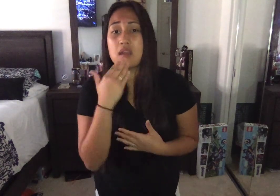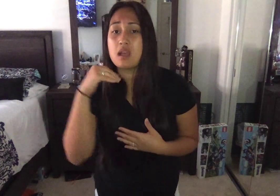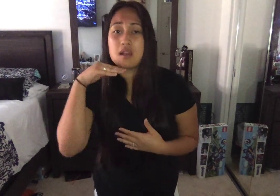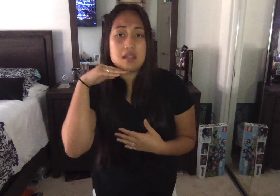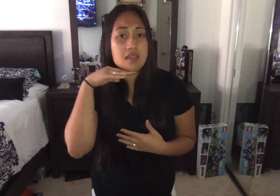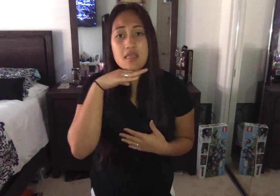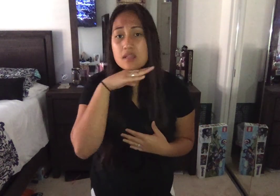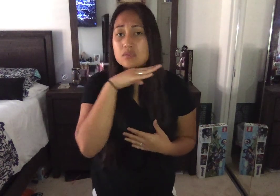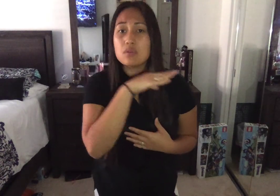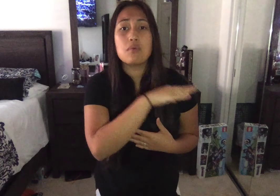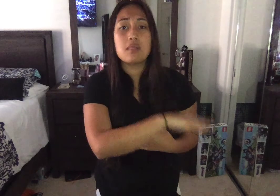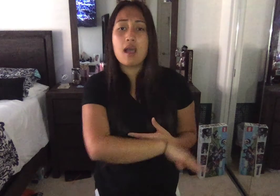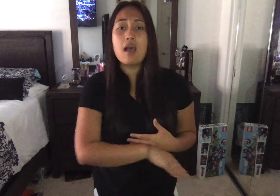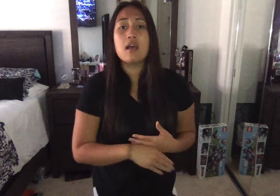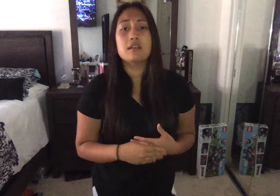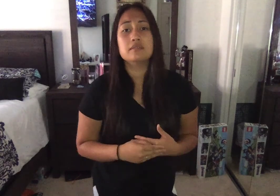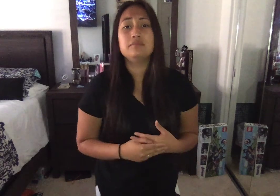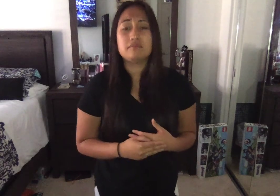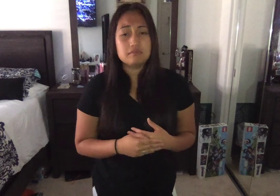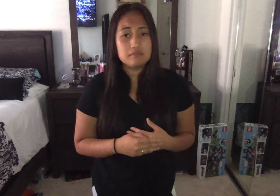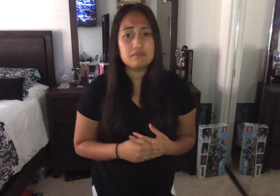honey, that's no lie I'll break your heart